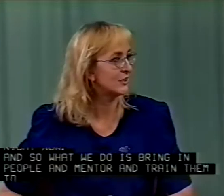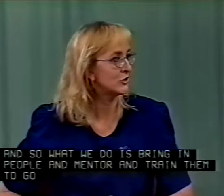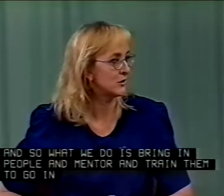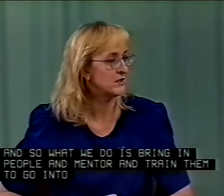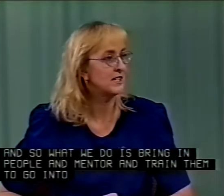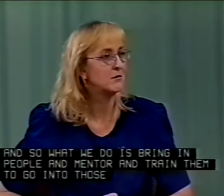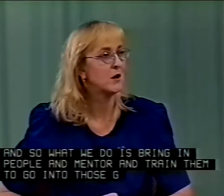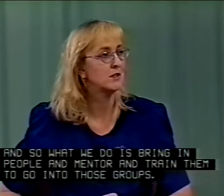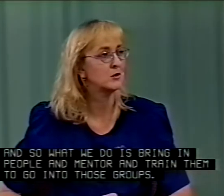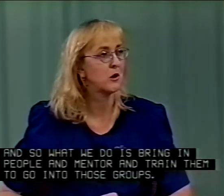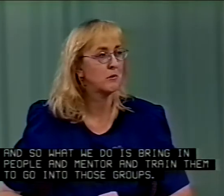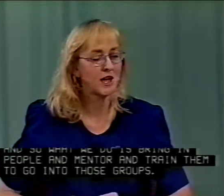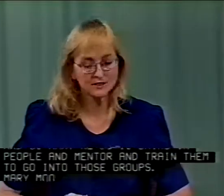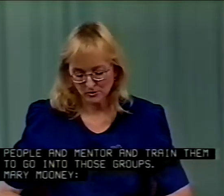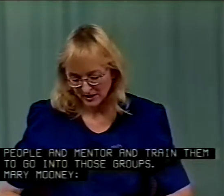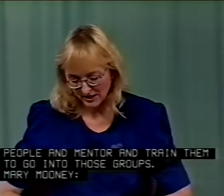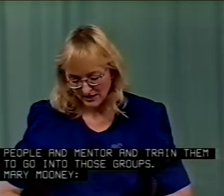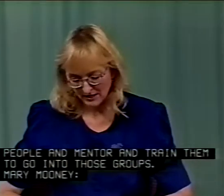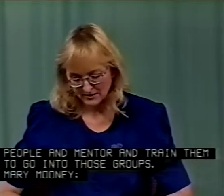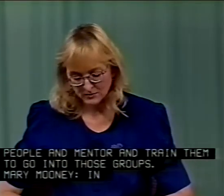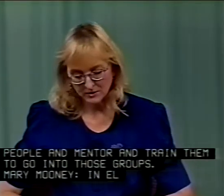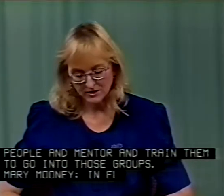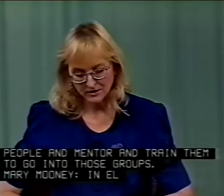leadership team come into El Paso, it's been